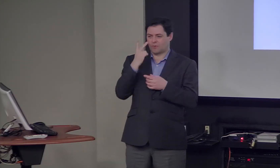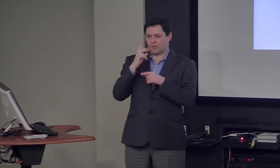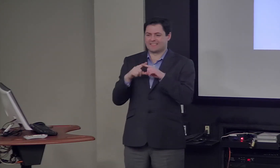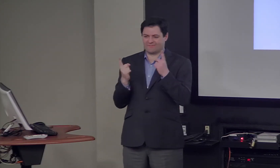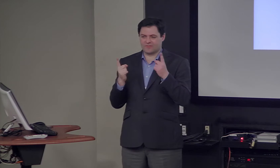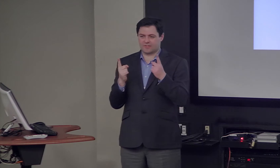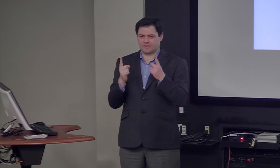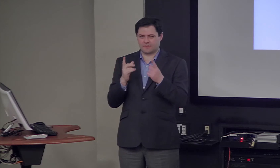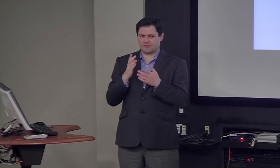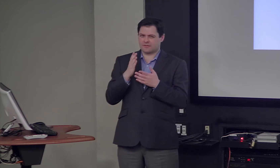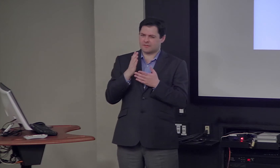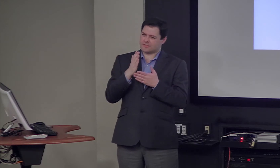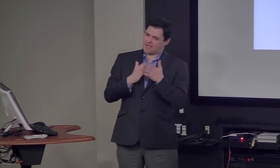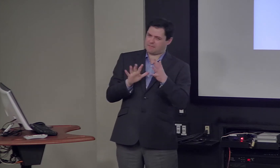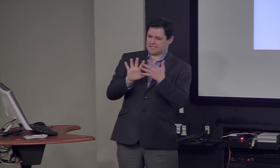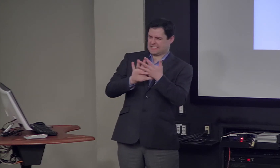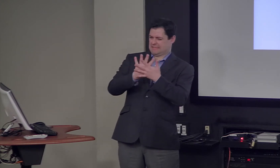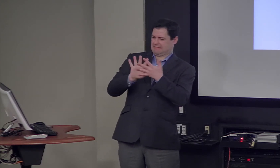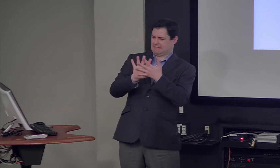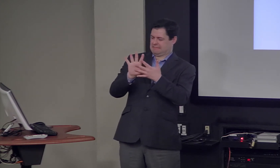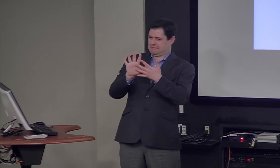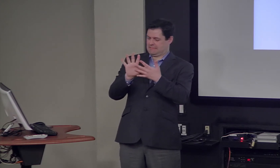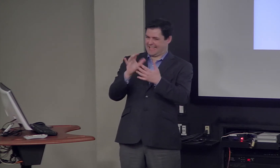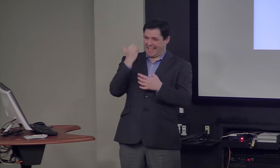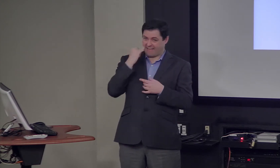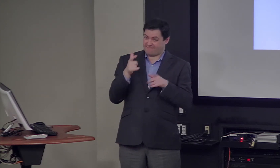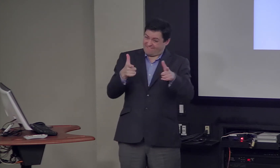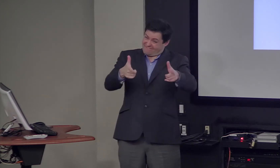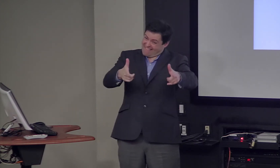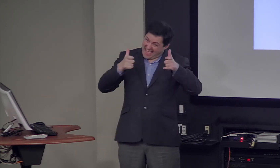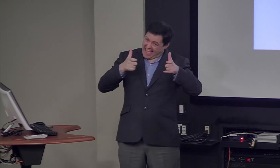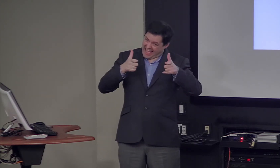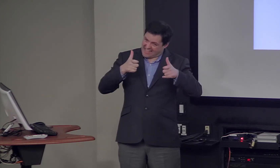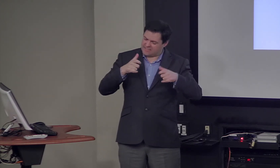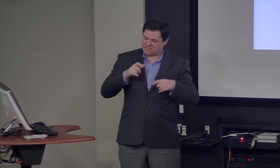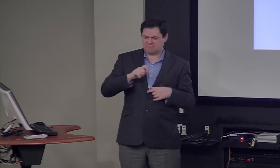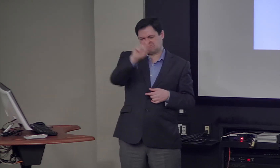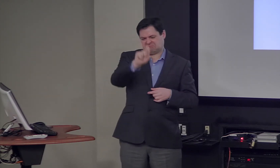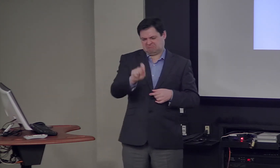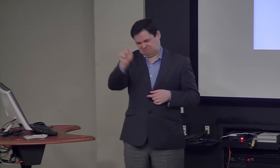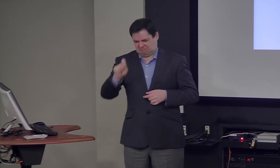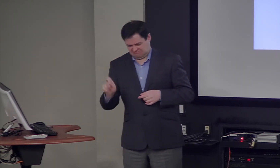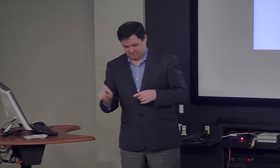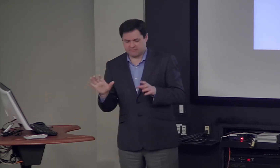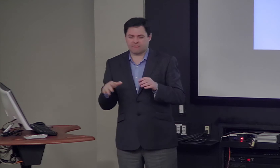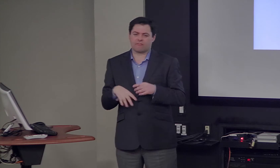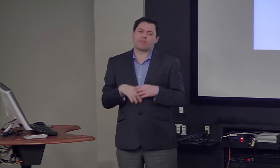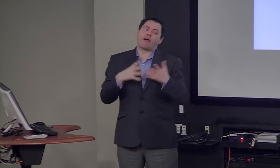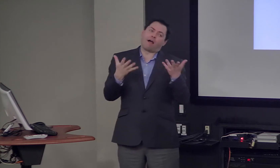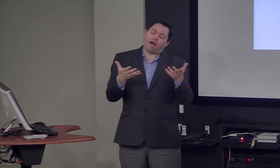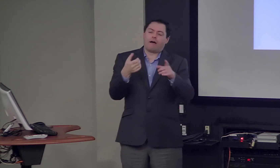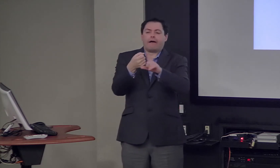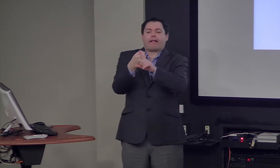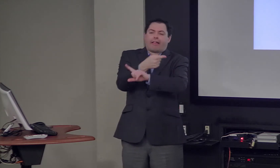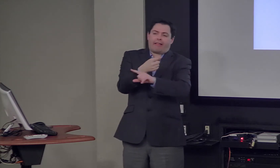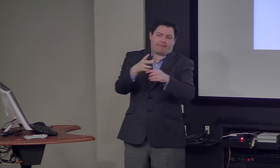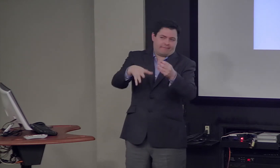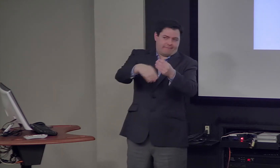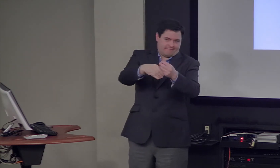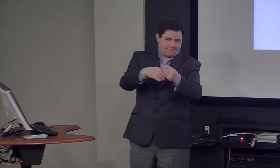Some of the images are the same, some are different, and some are a little hard to tell. I mean, think if you're going through very quickly, it might be hard to discern one from the